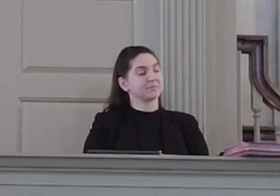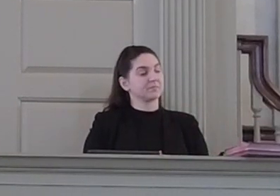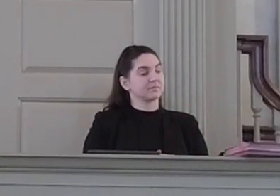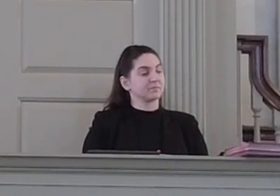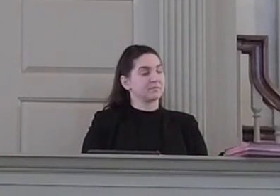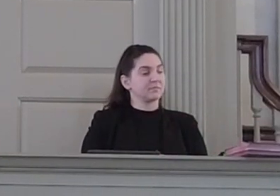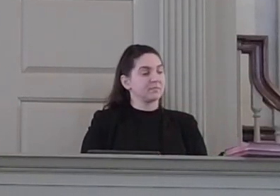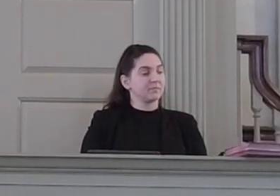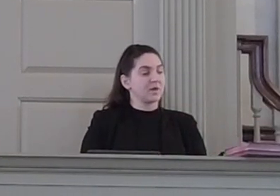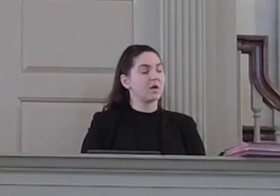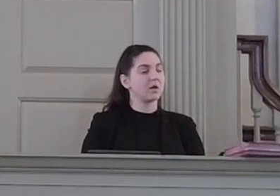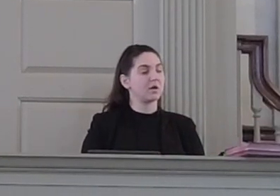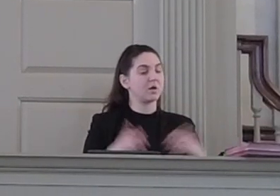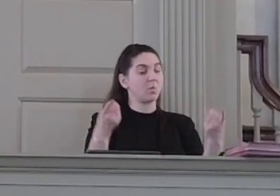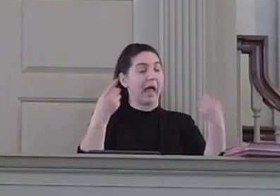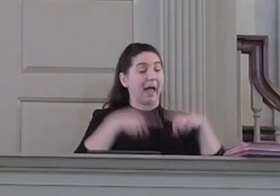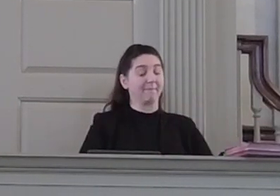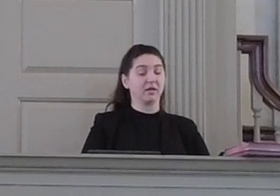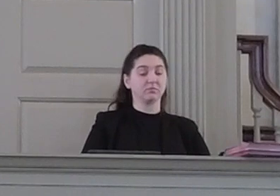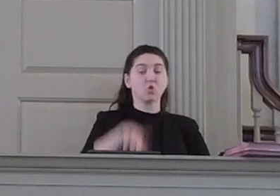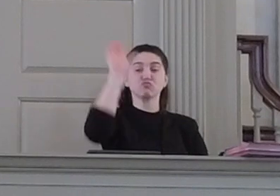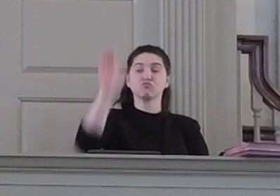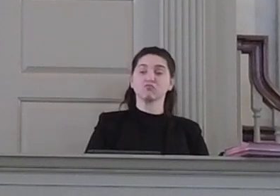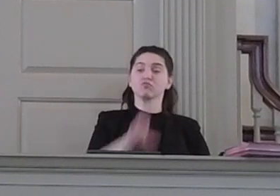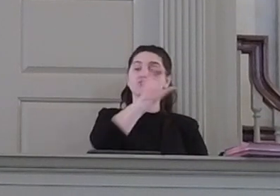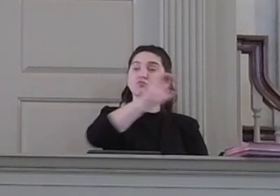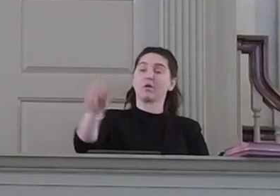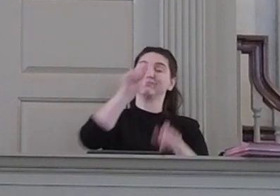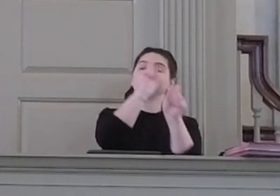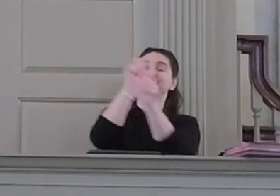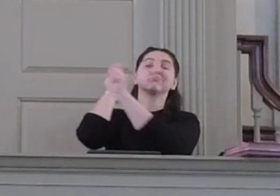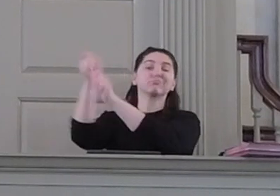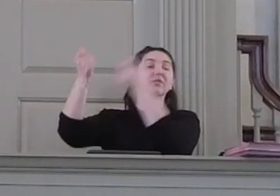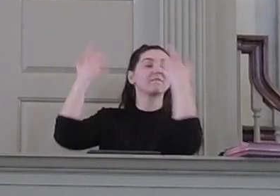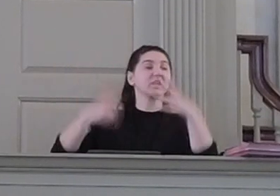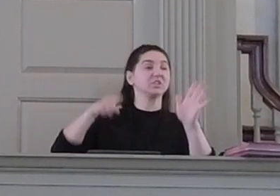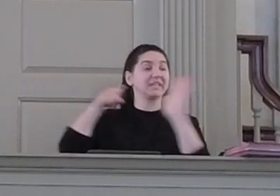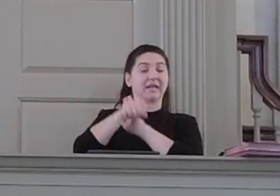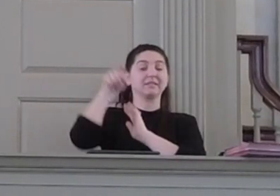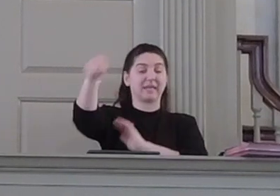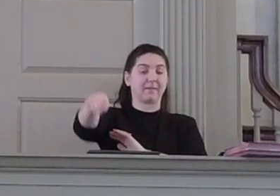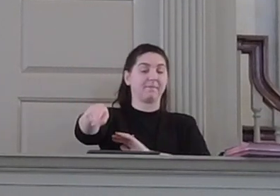him. Killed him for daring to say that God is love.